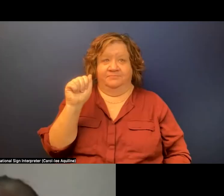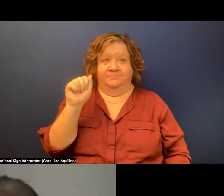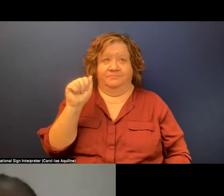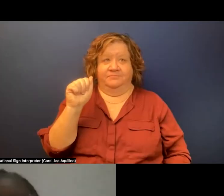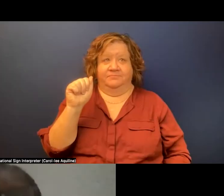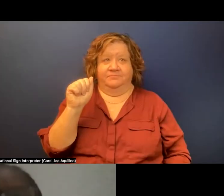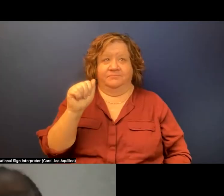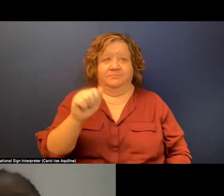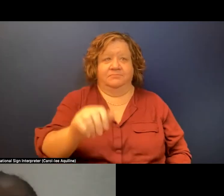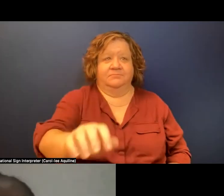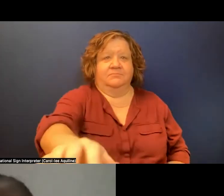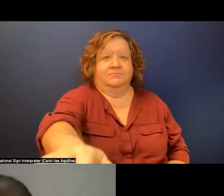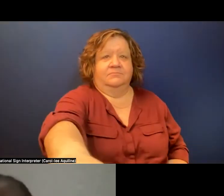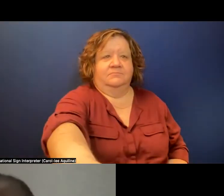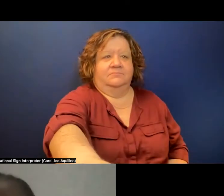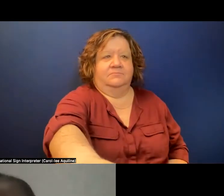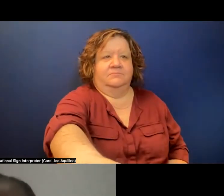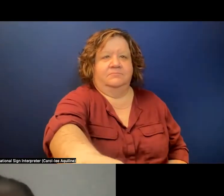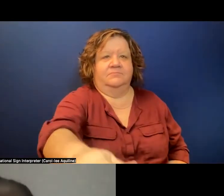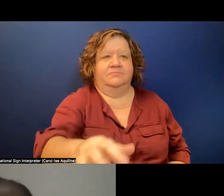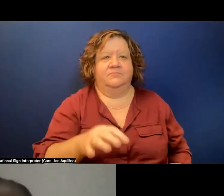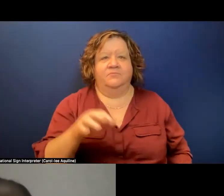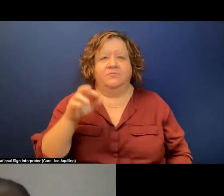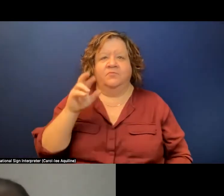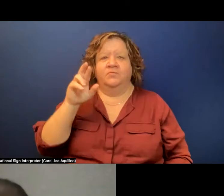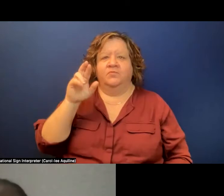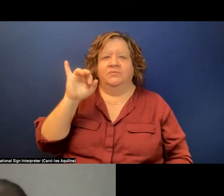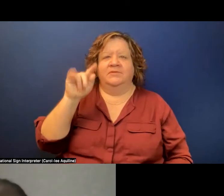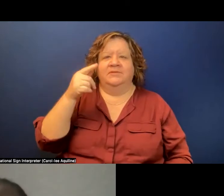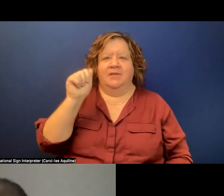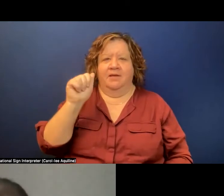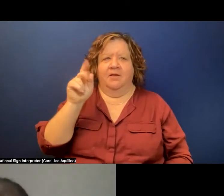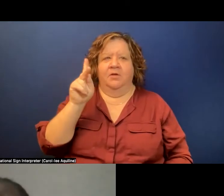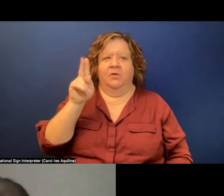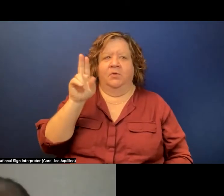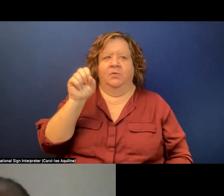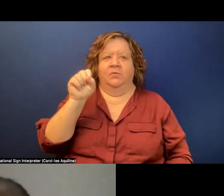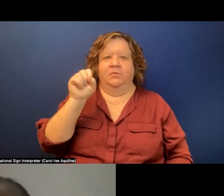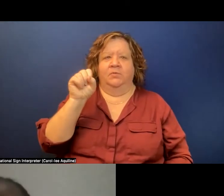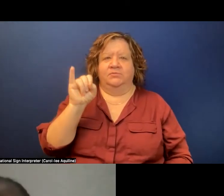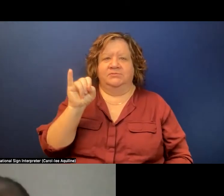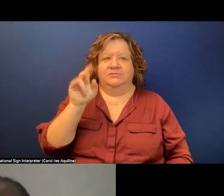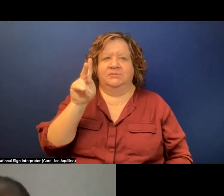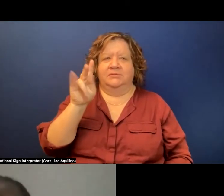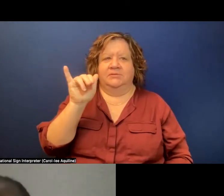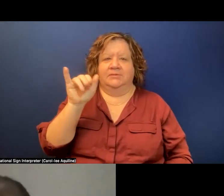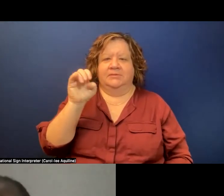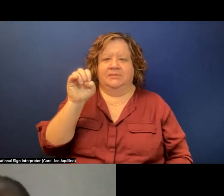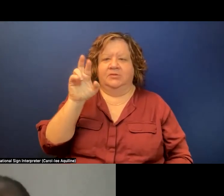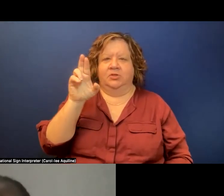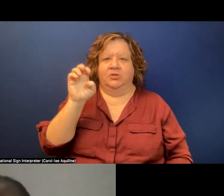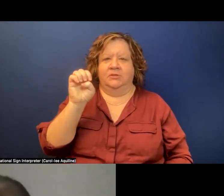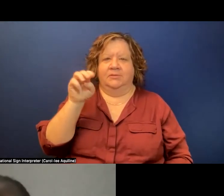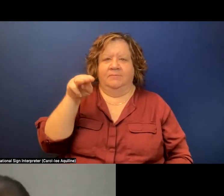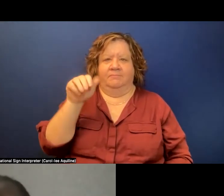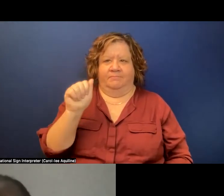our next speaker is Rita Kusi Kerema, who is the Executive Director of Ghana Federation of Disability Organizations. Rita